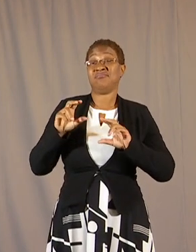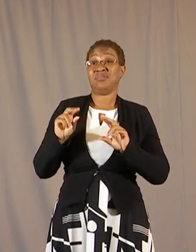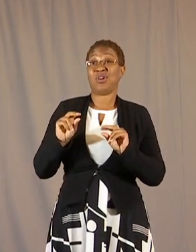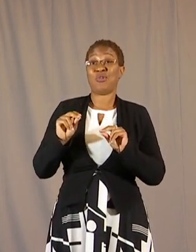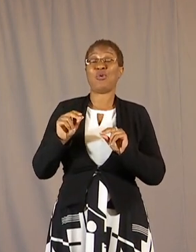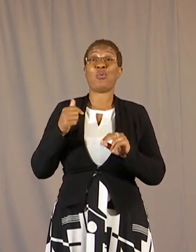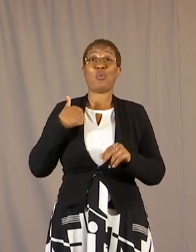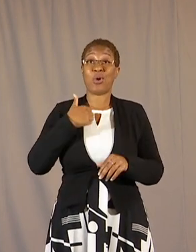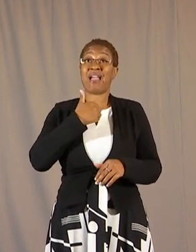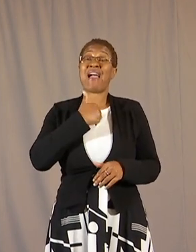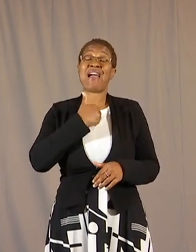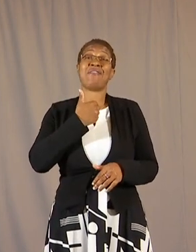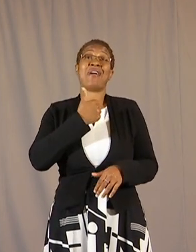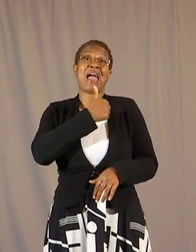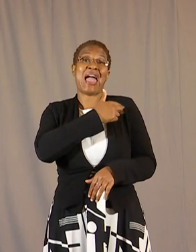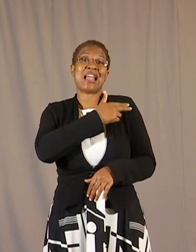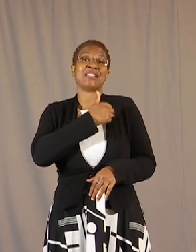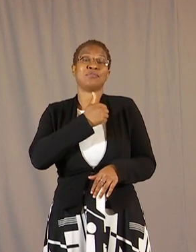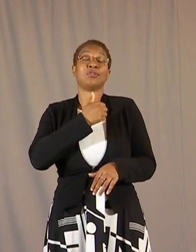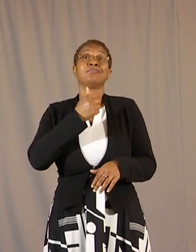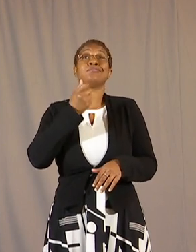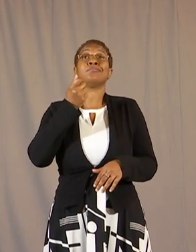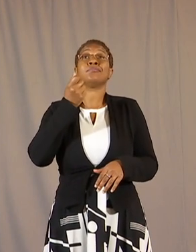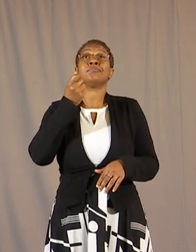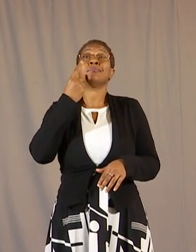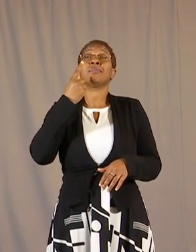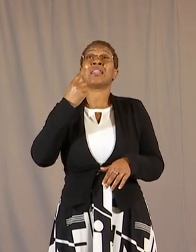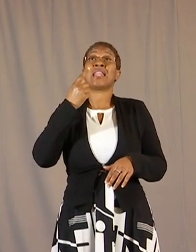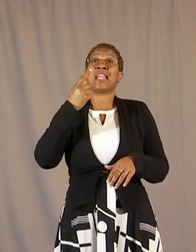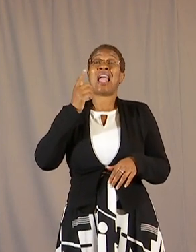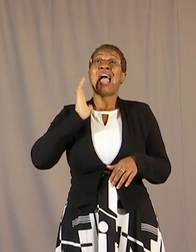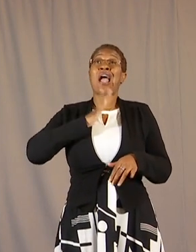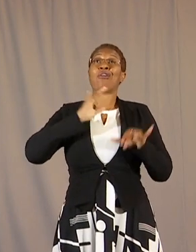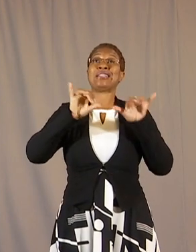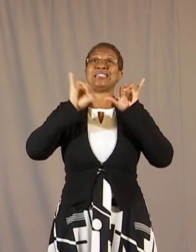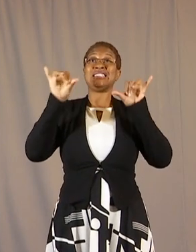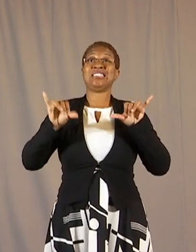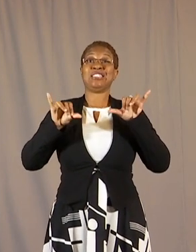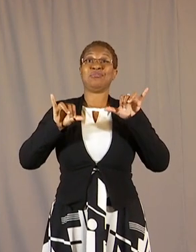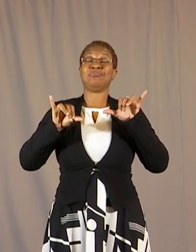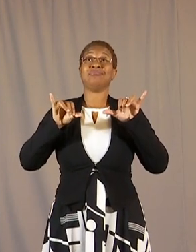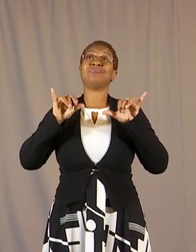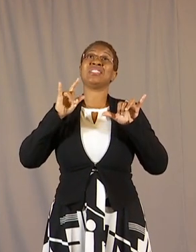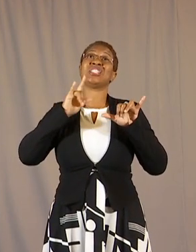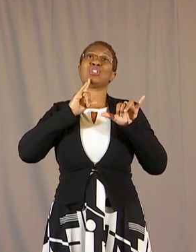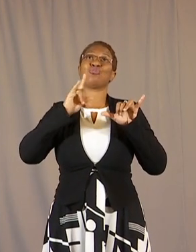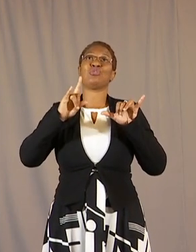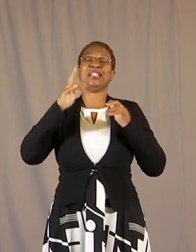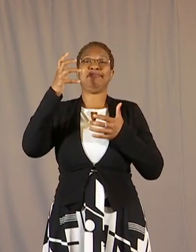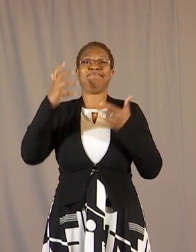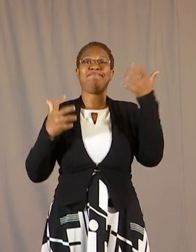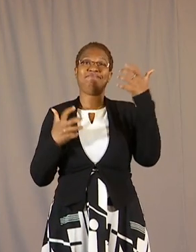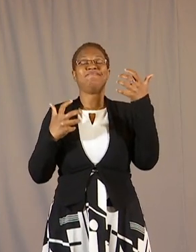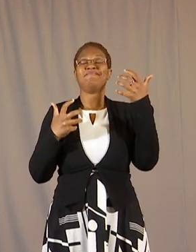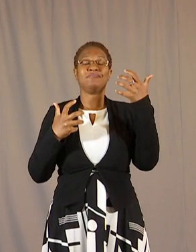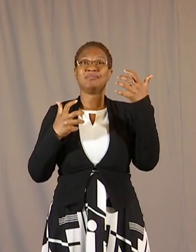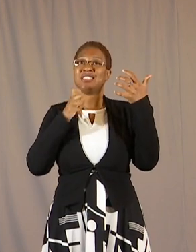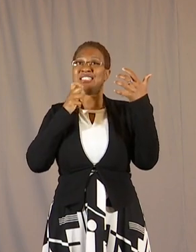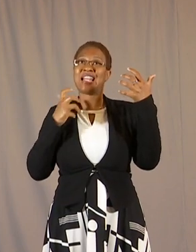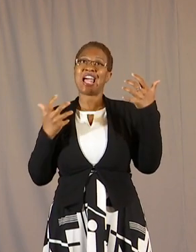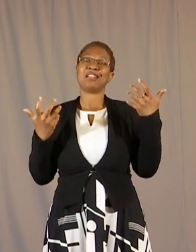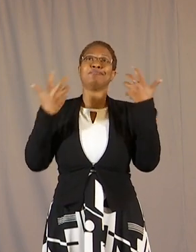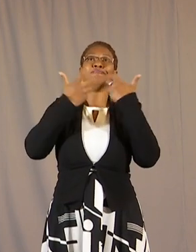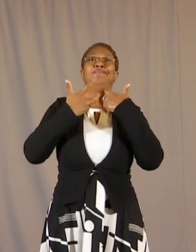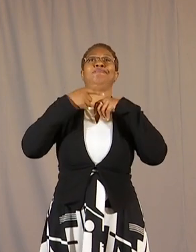FQHCs. We are fragmented as a system. The mechanisms by which our health is delivered